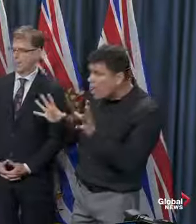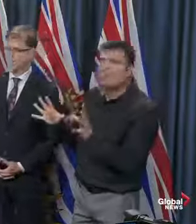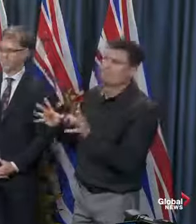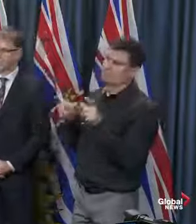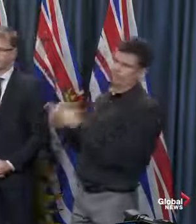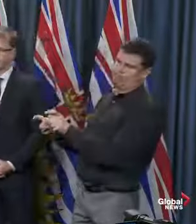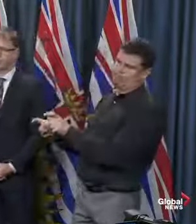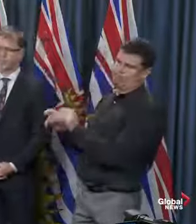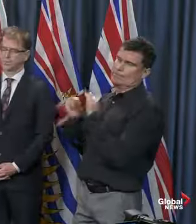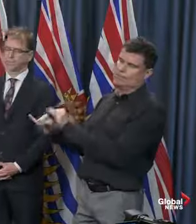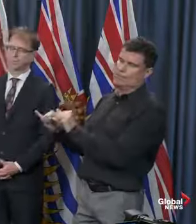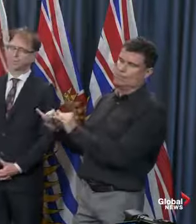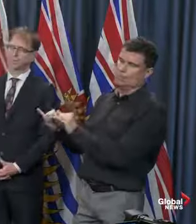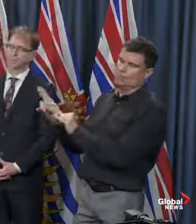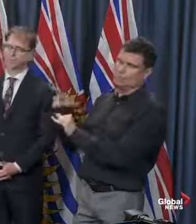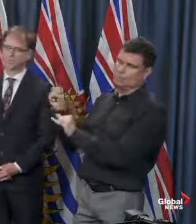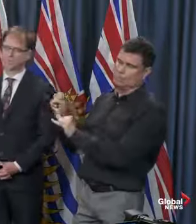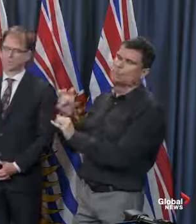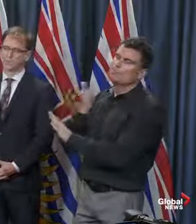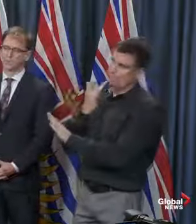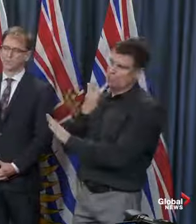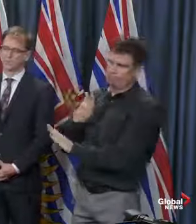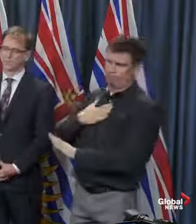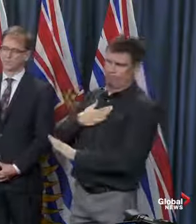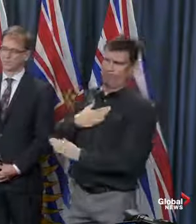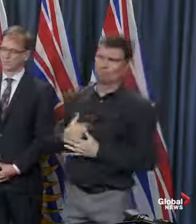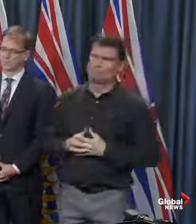Vancouver Courier. Go ahead.